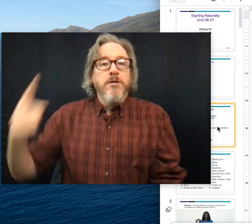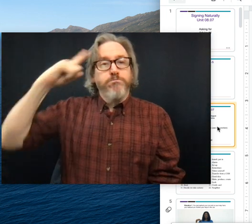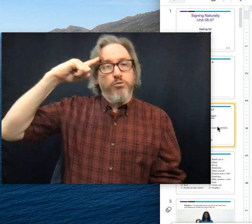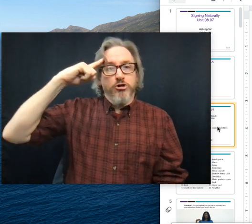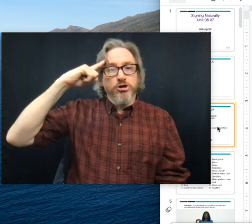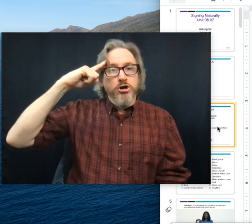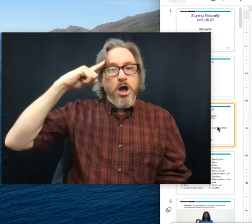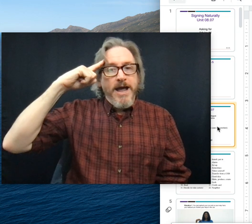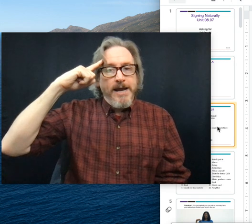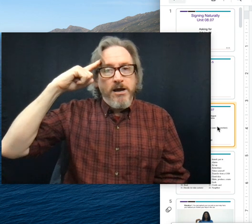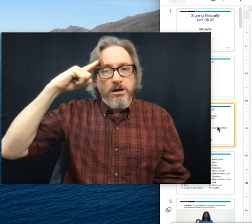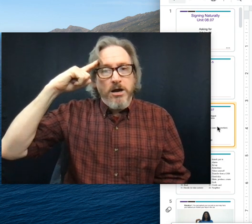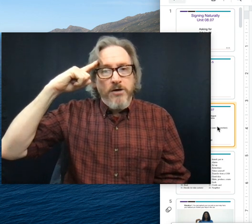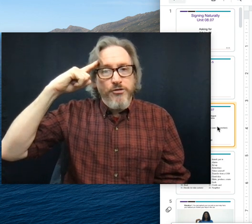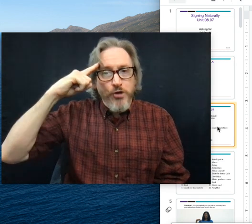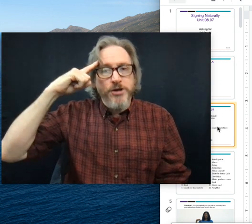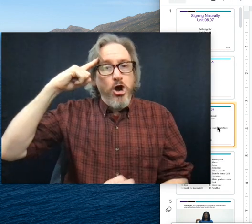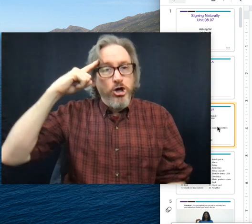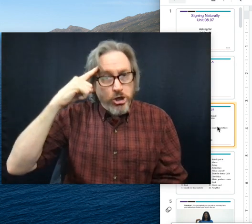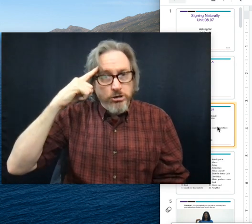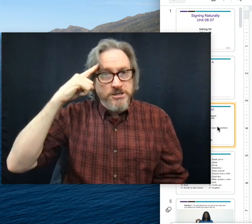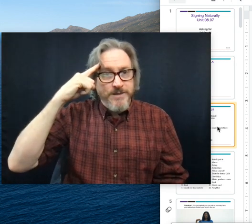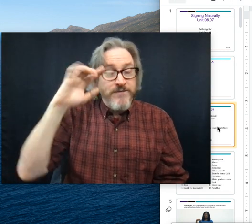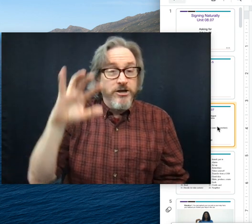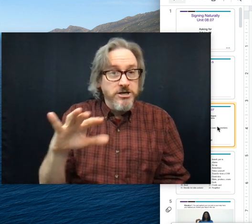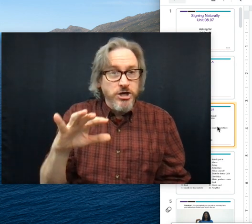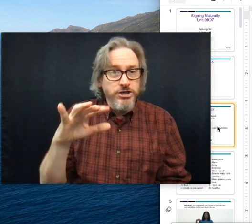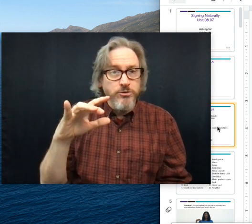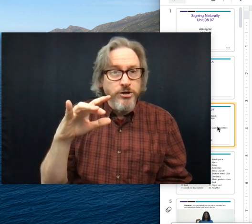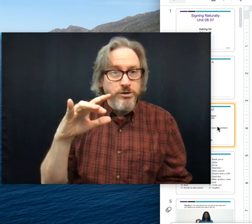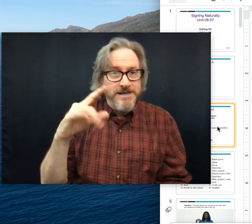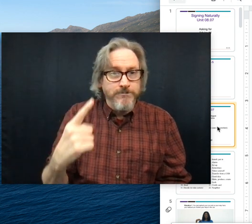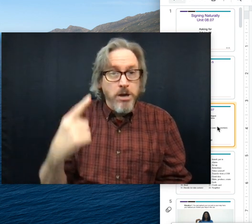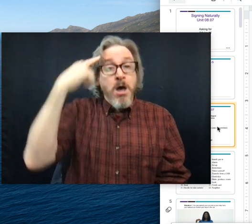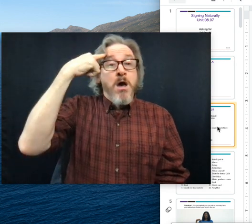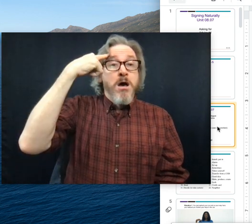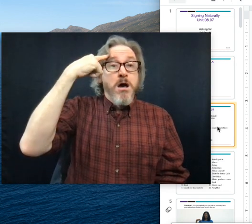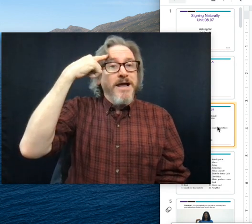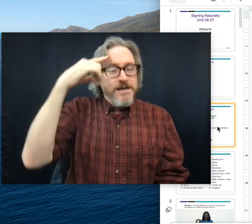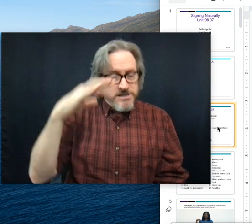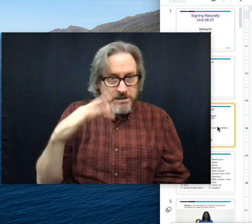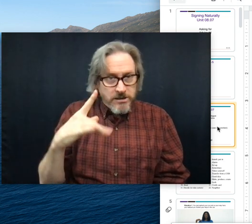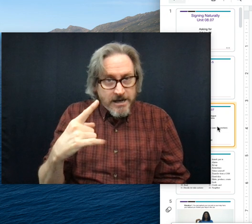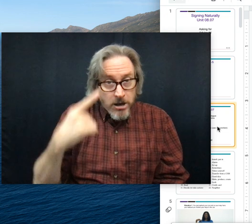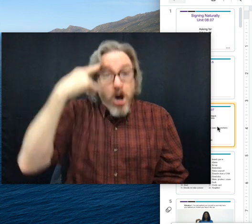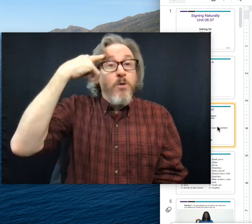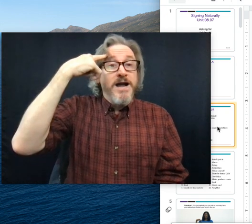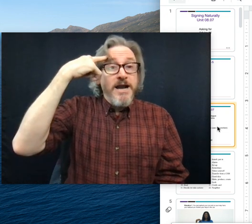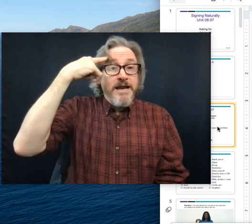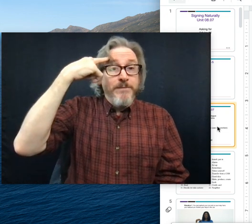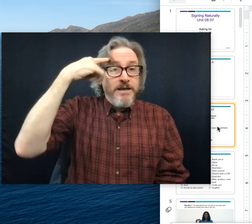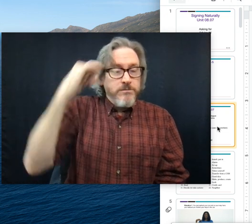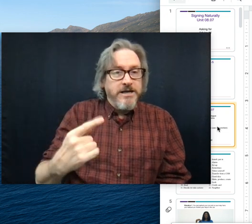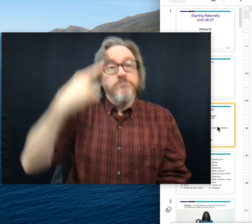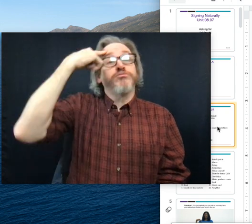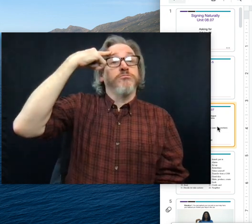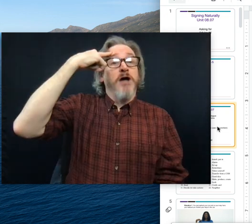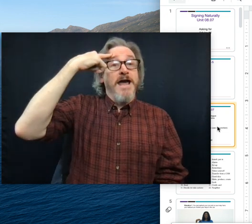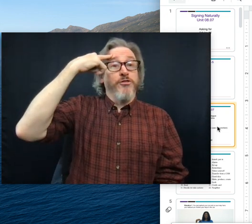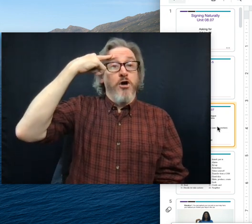then a thought occurred to me. And the conjunction we're using is like, oh my God, it hit me.